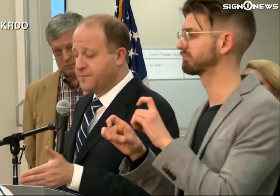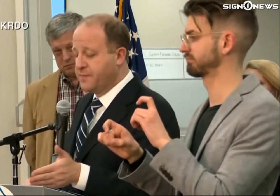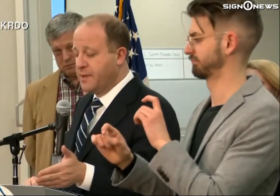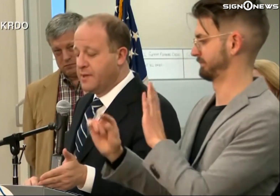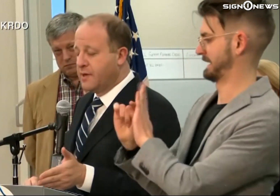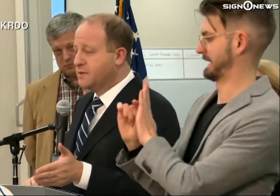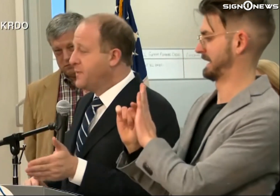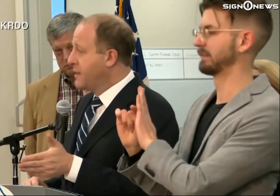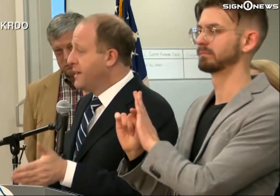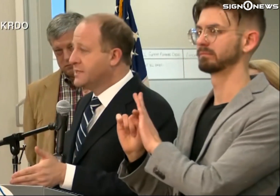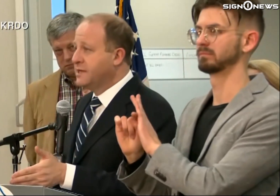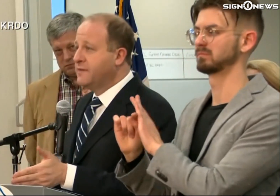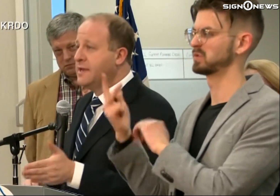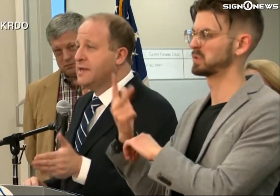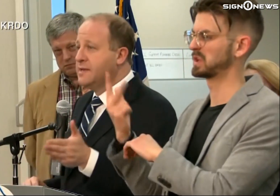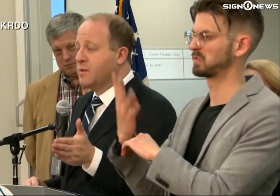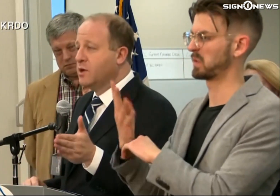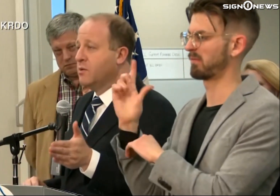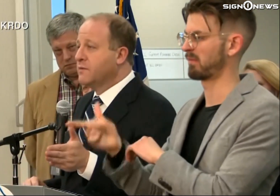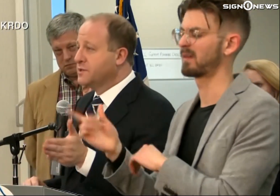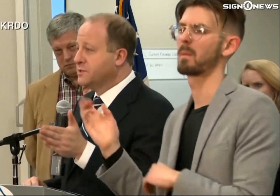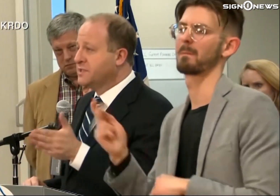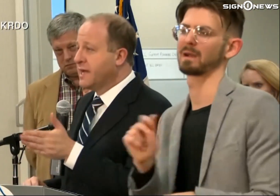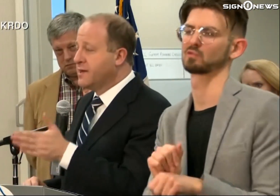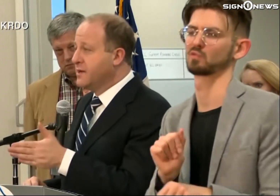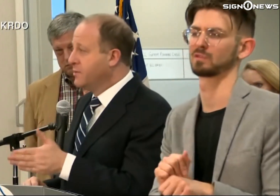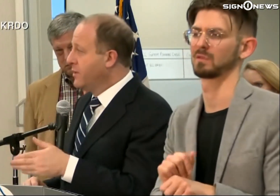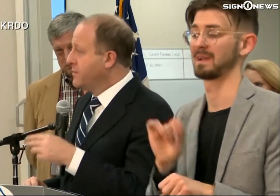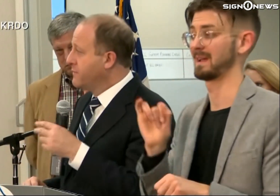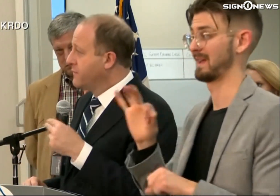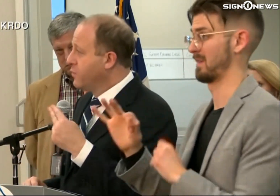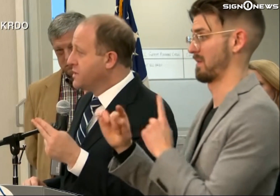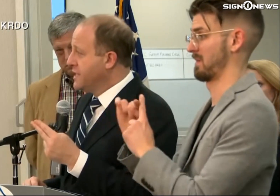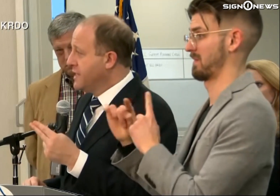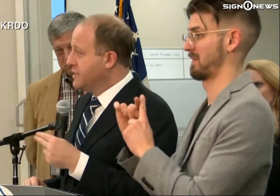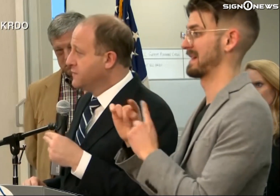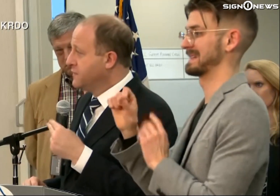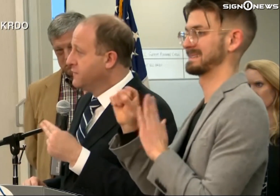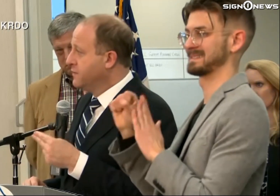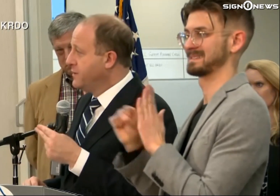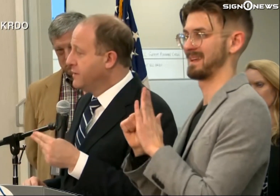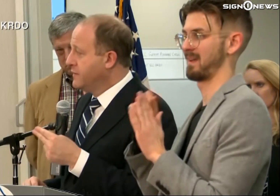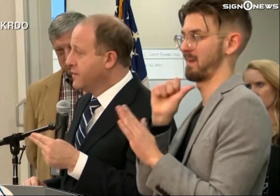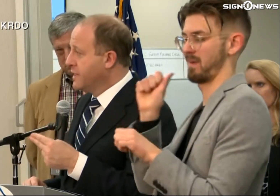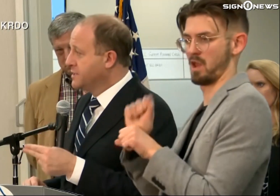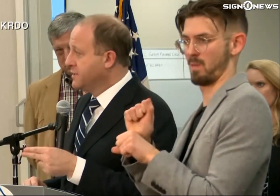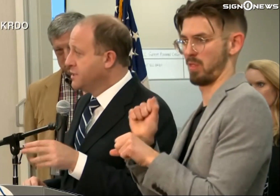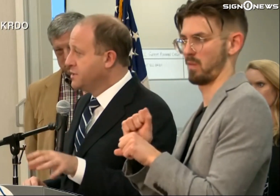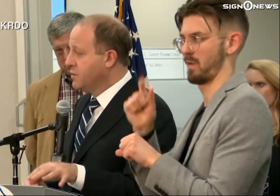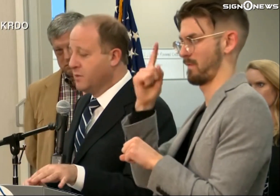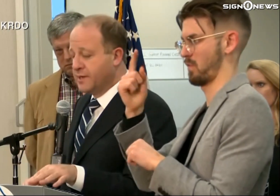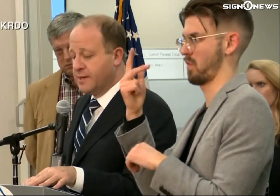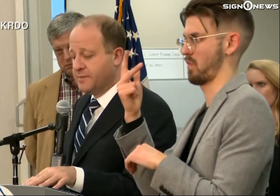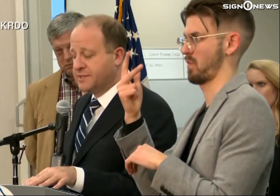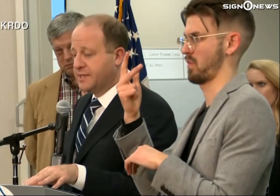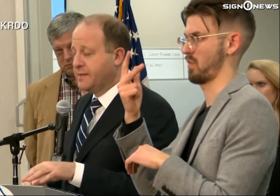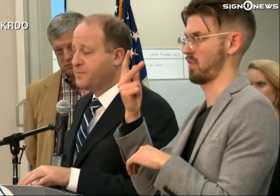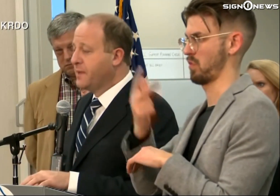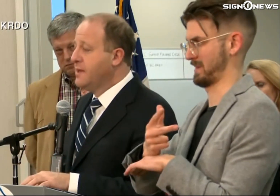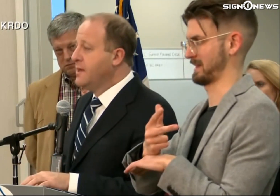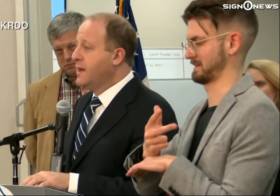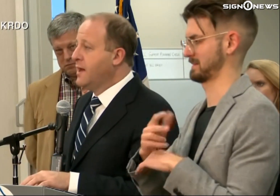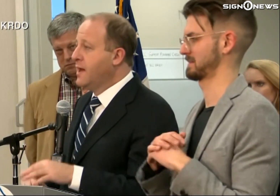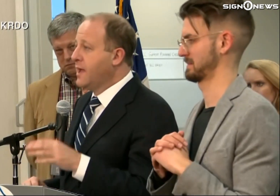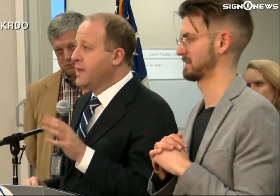or 4 days. Comes back positive, they will go over to state unemployment for 14 days. For the full period of their isolation, they will be